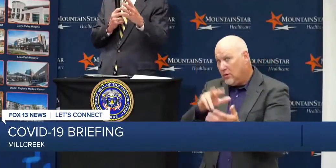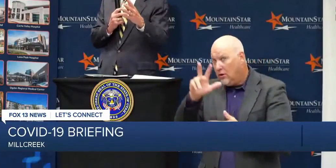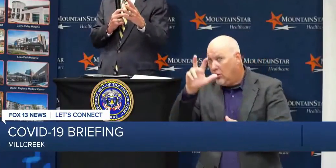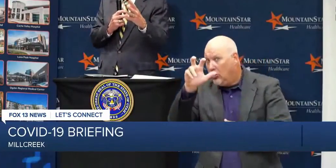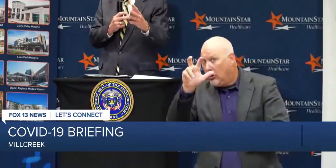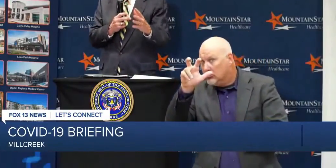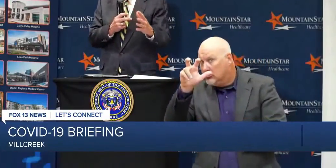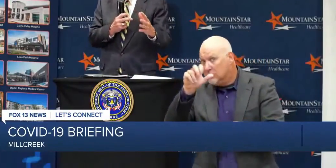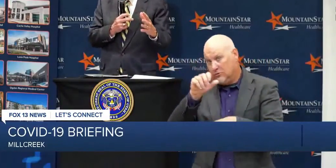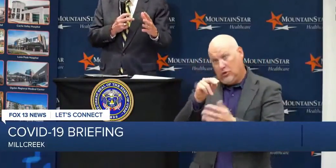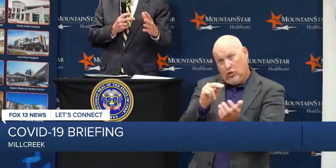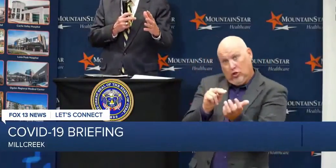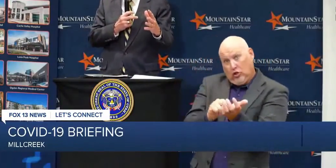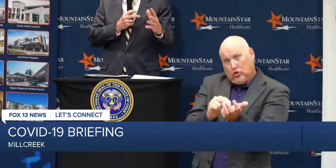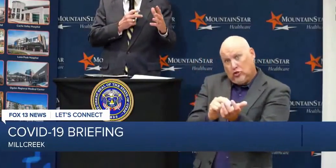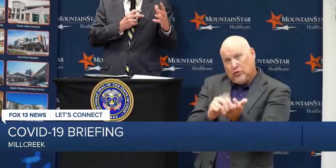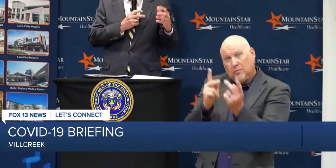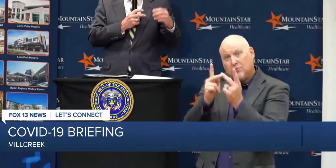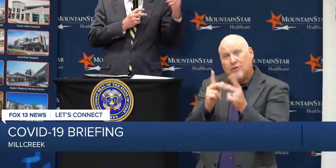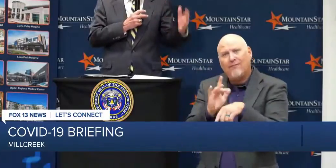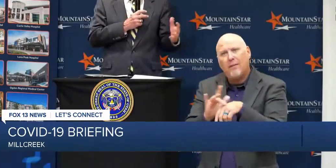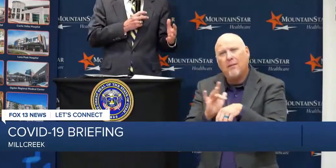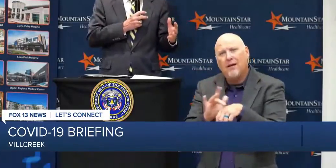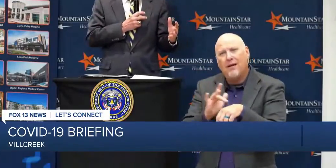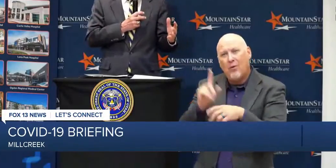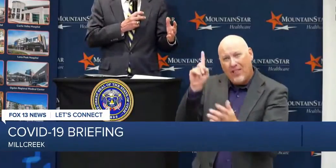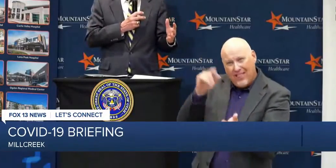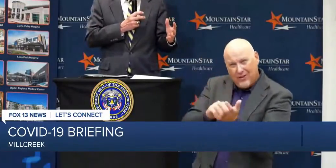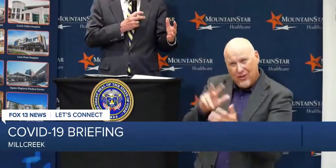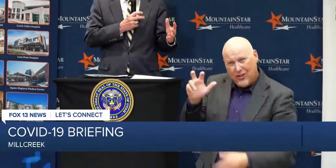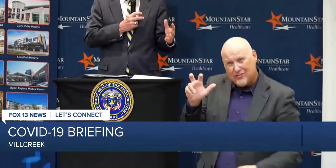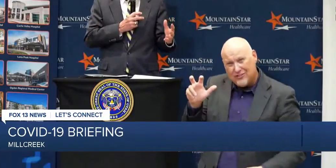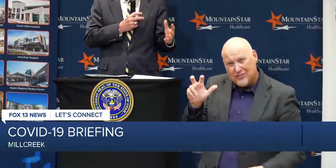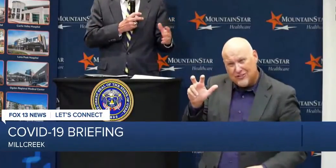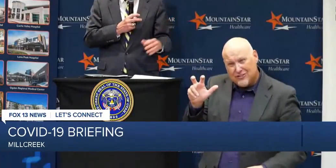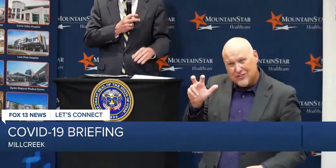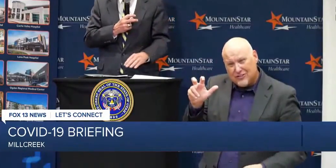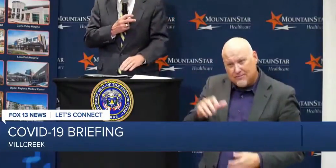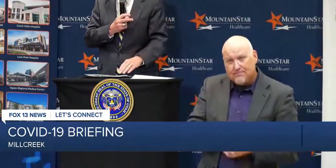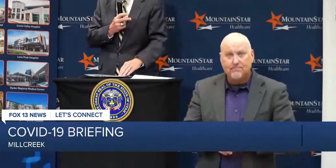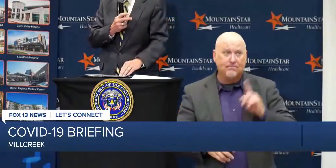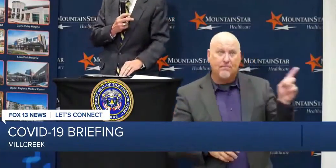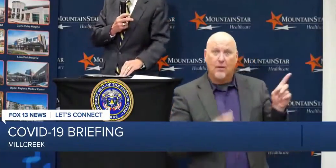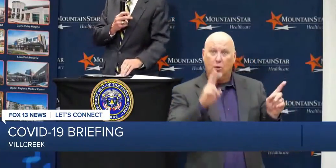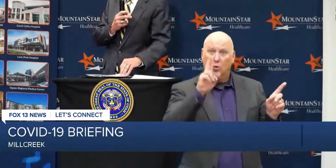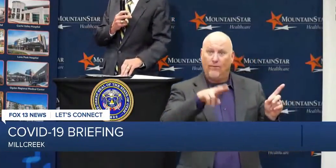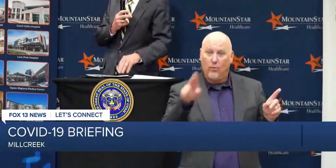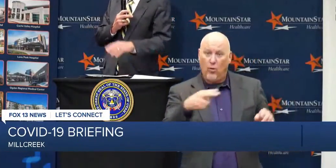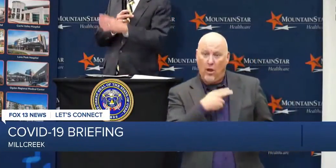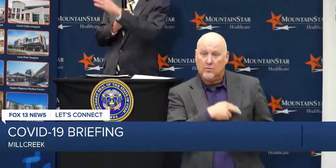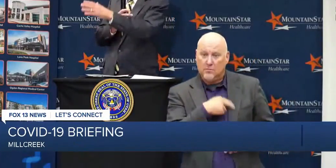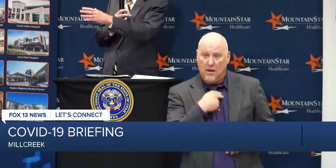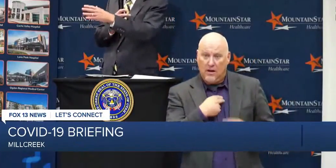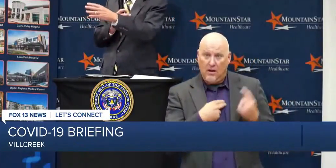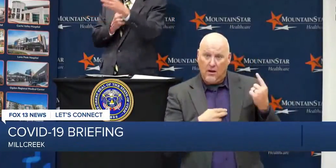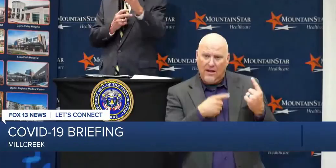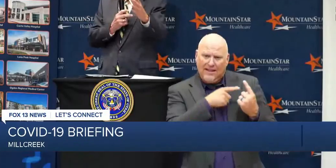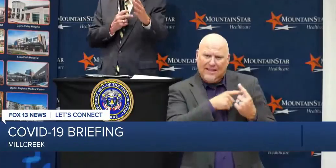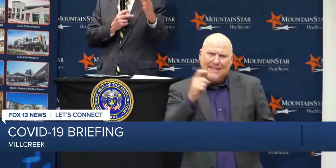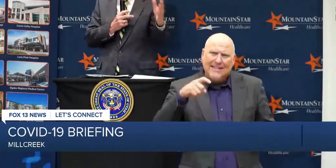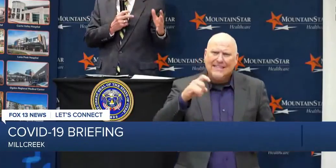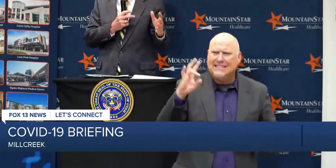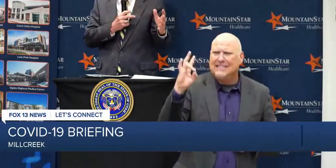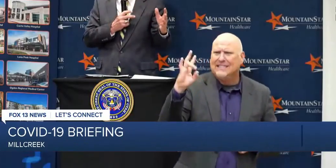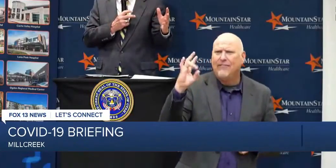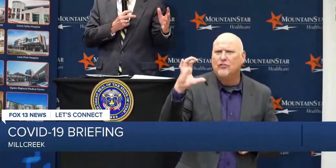from WANADS, seeks 700 nurses and skilled medical professionals. I'm sure HCA